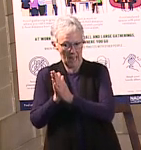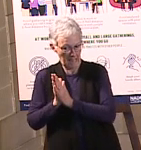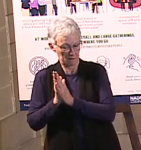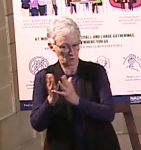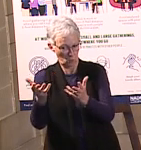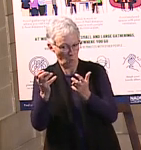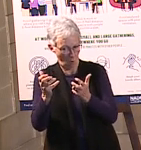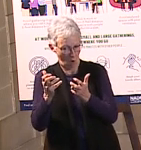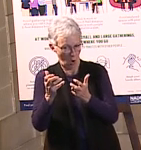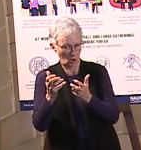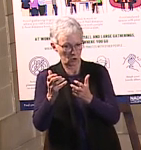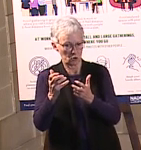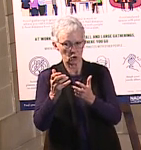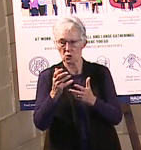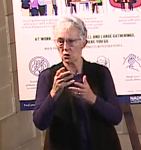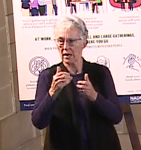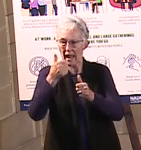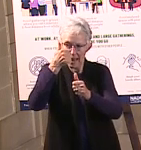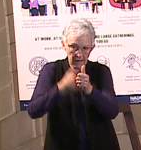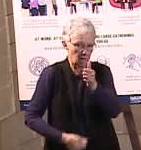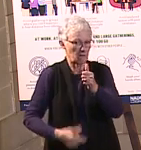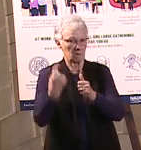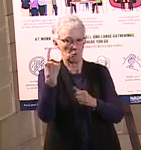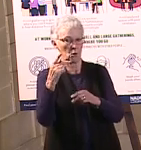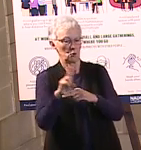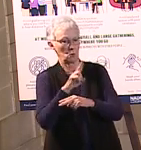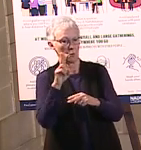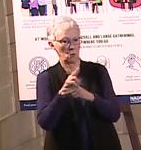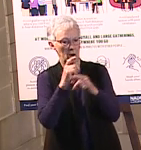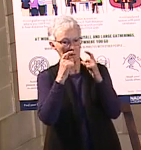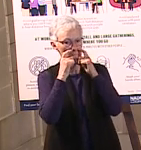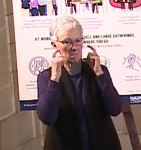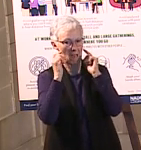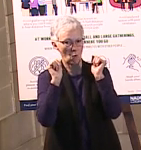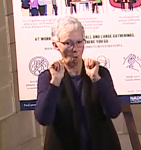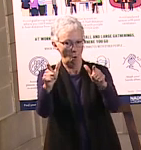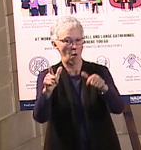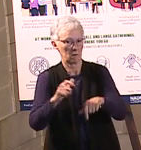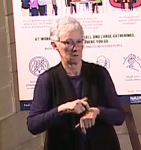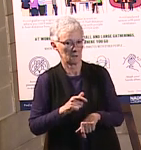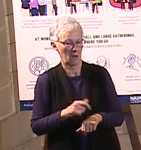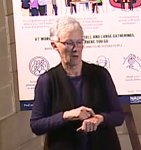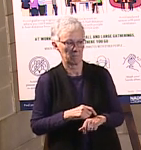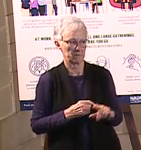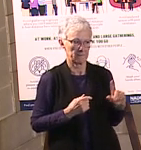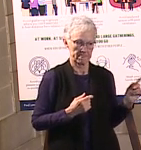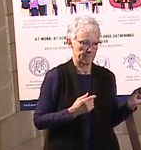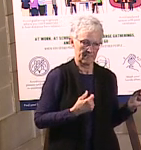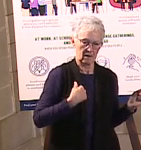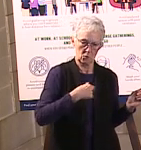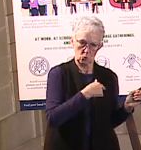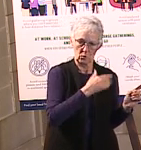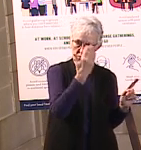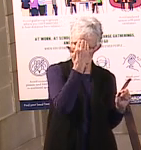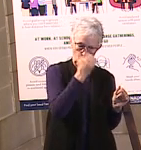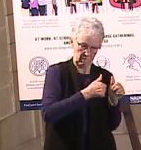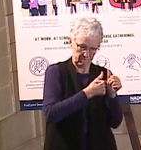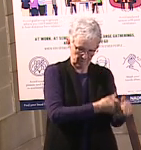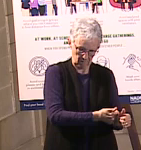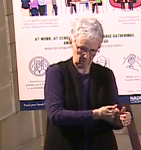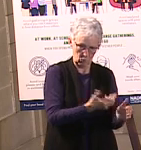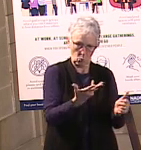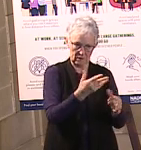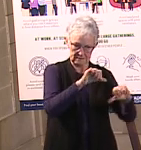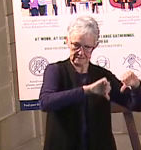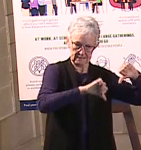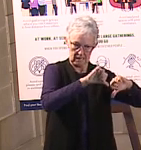where it's appropriate. In businesses where you got staff and patrons that are closer than 6 feet for 15 minutes, because that's when you're most likely to spread the